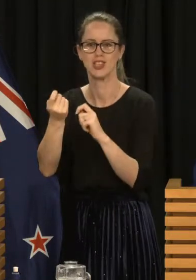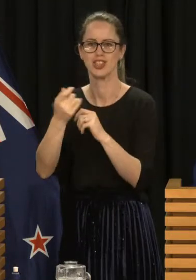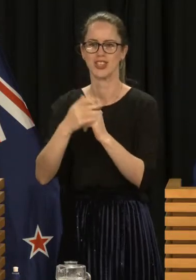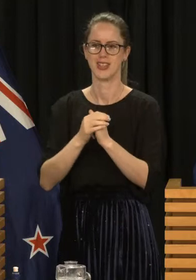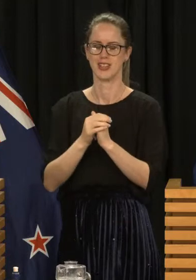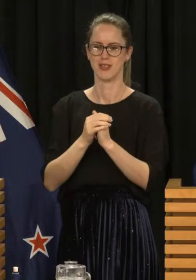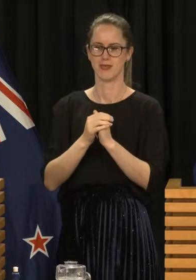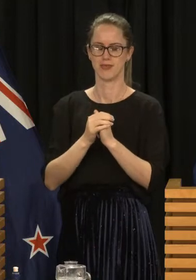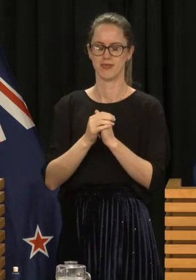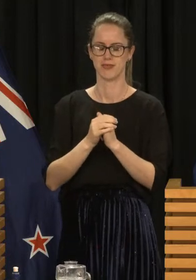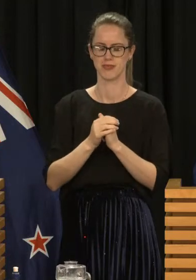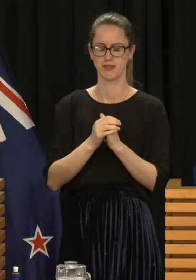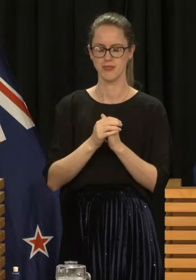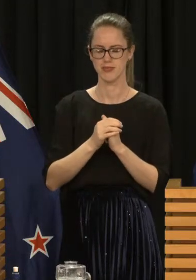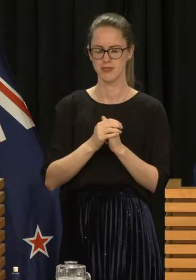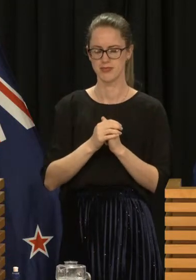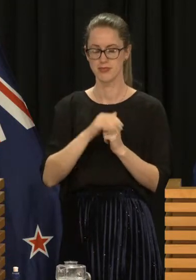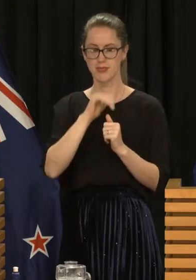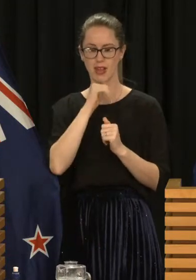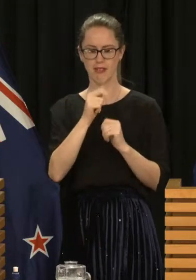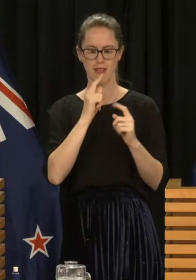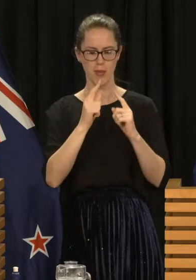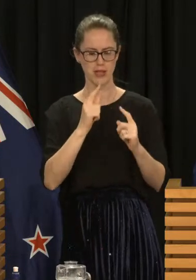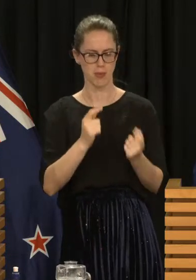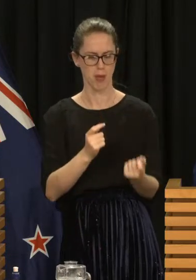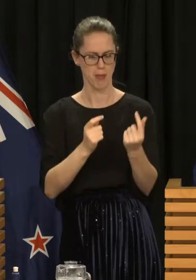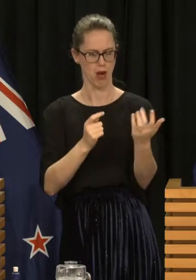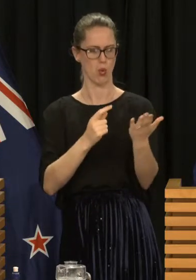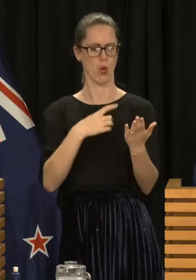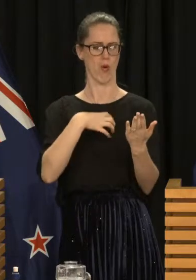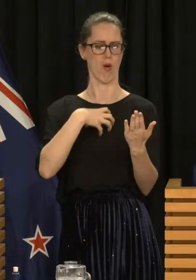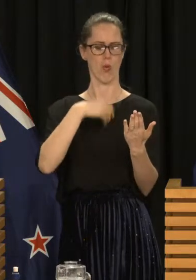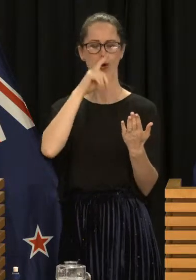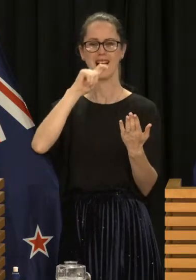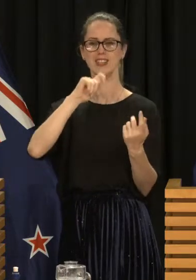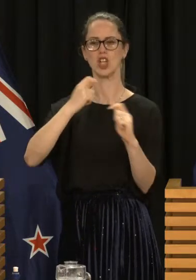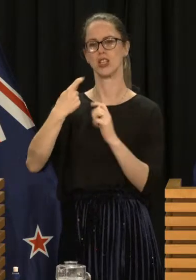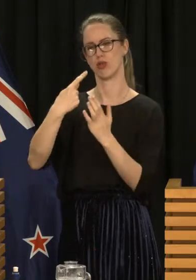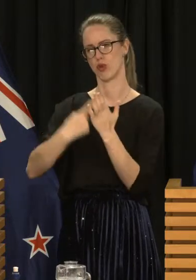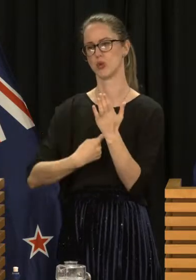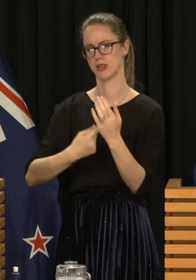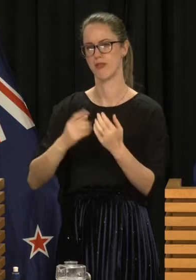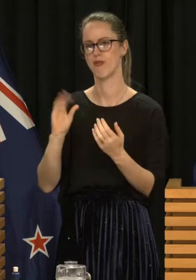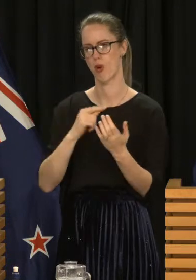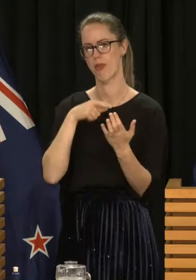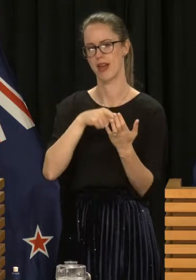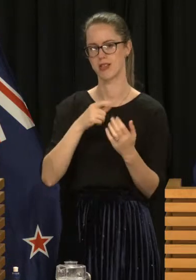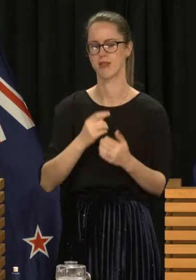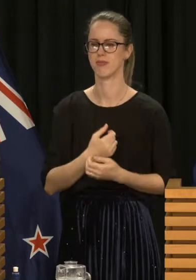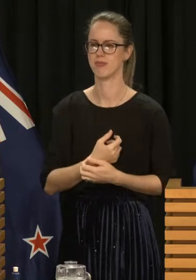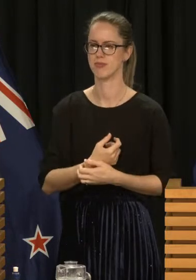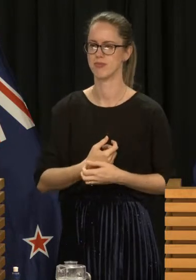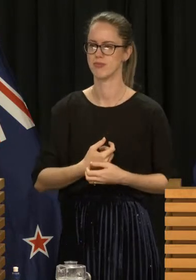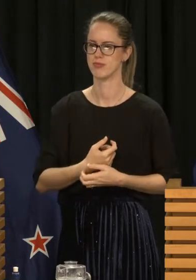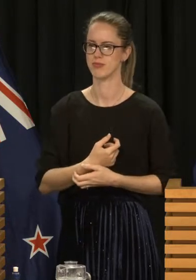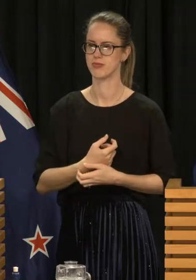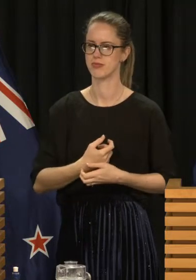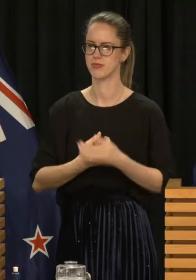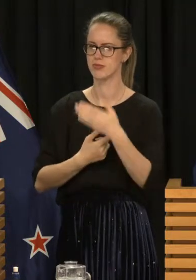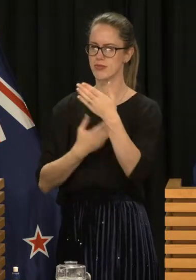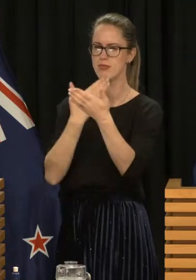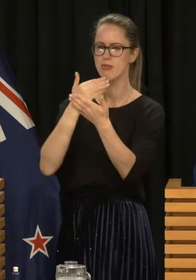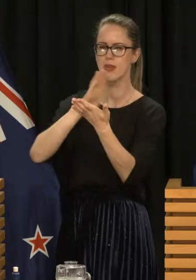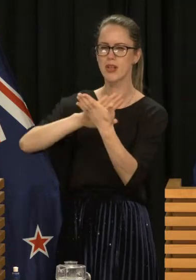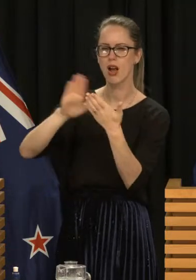final or locked in. If new pieces of the puzzle come to light, then we take action based on those. Can you